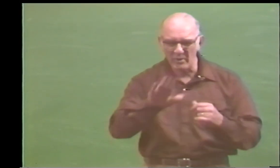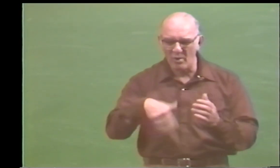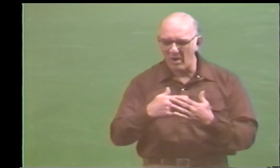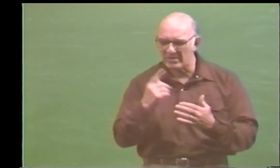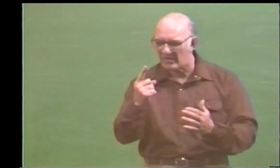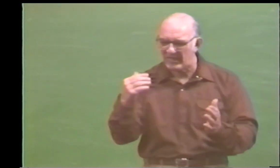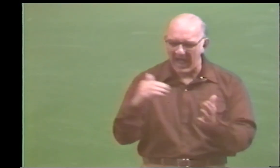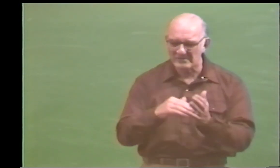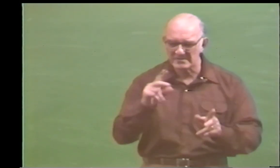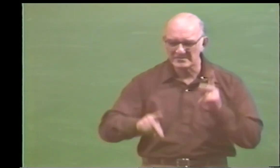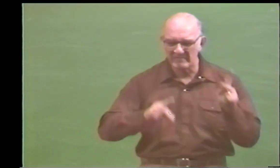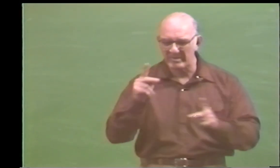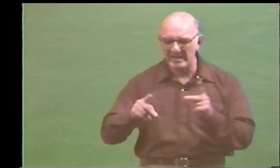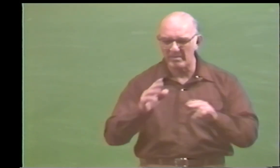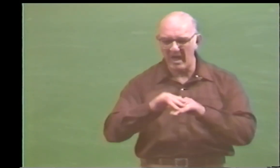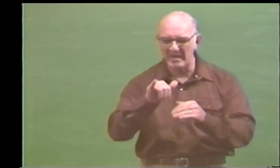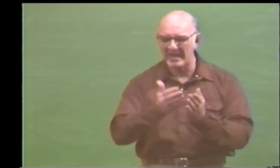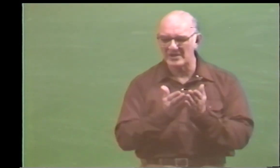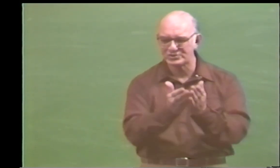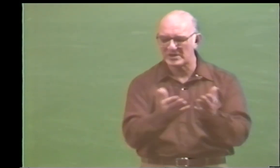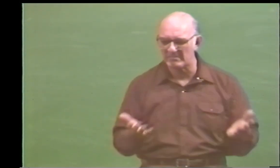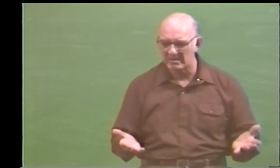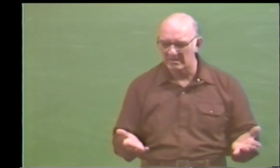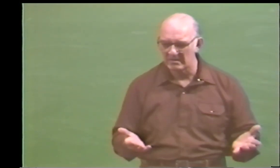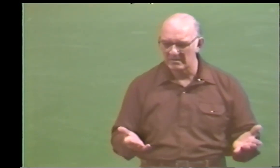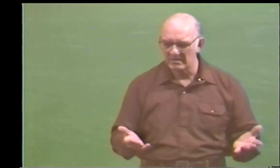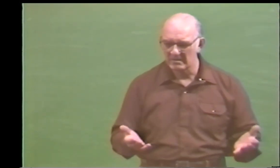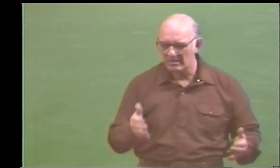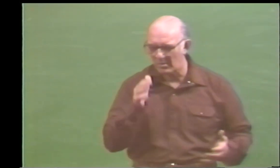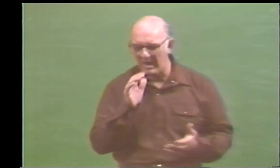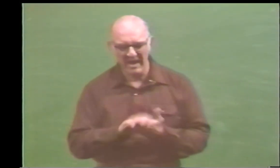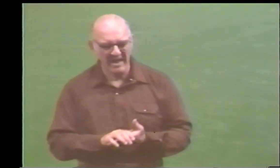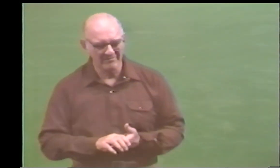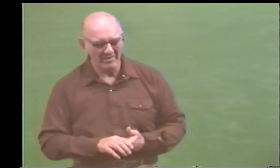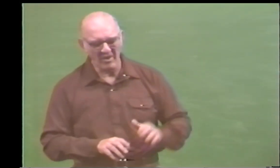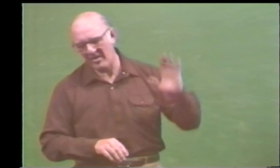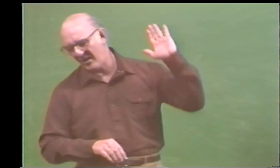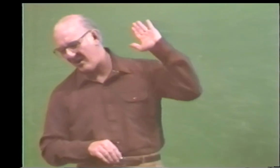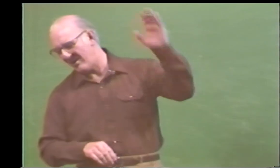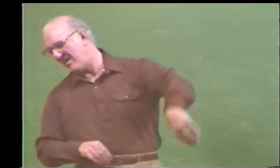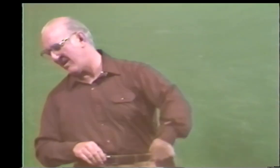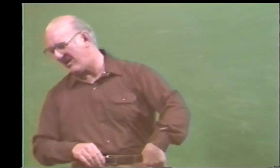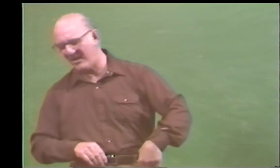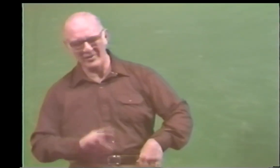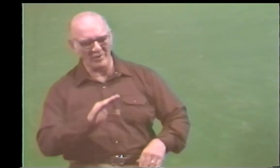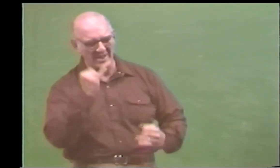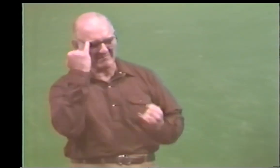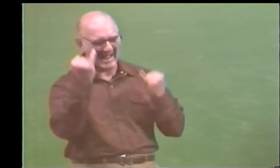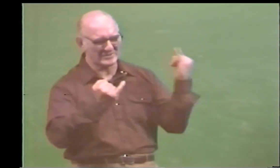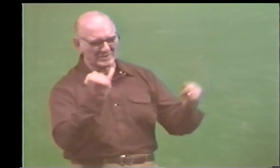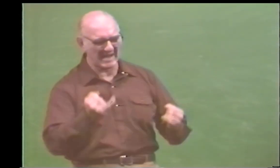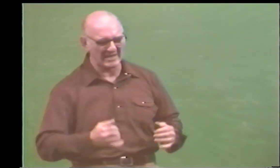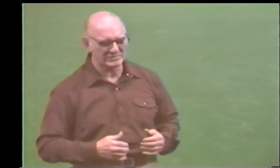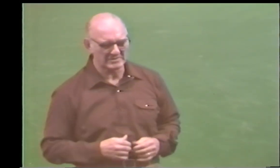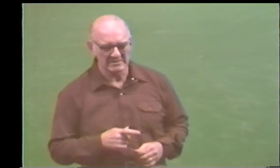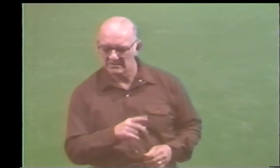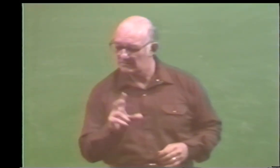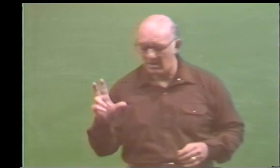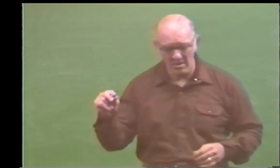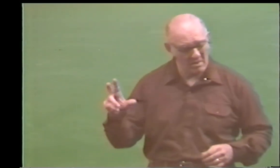all the thousands of people on that ship?" "Wife, oh, your imagination. Oh,